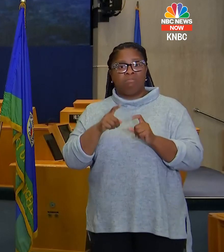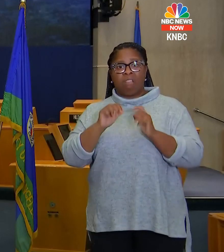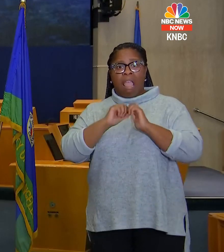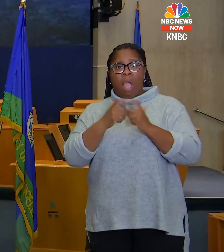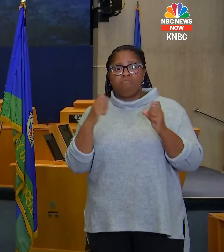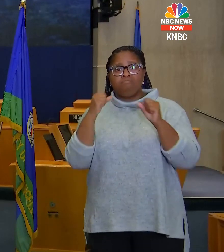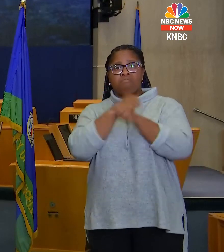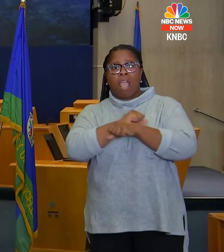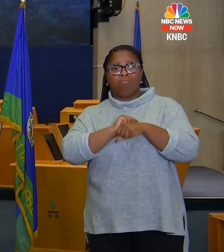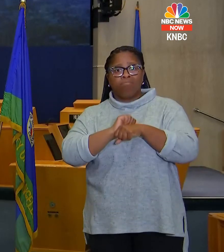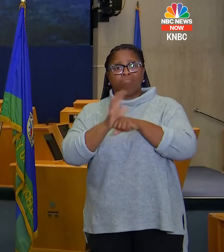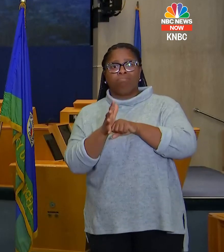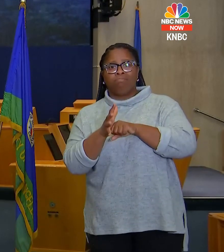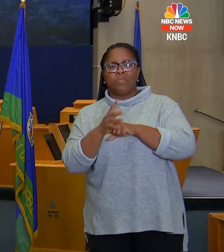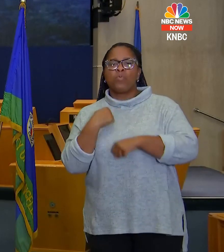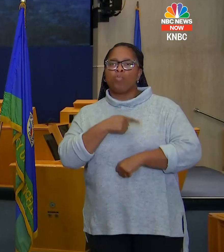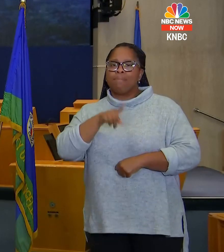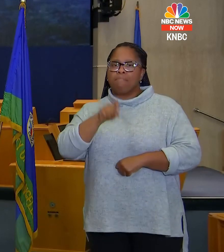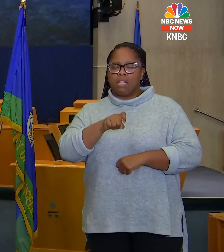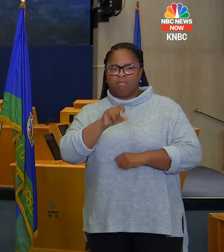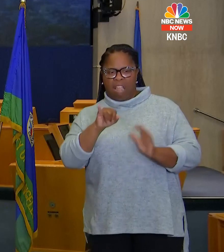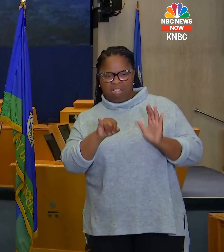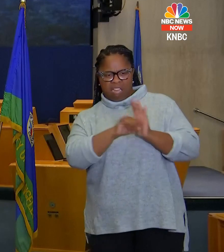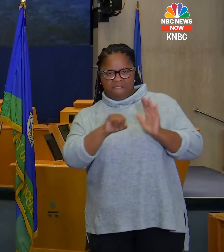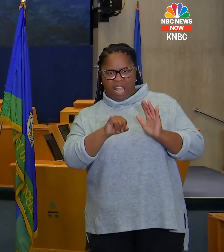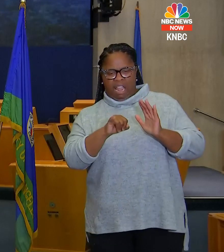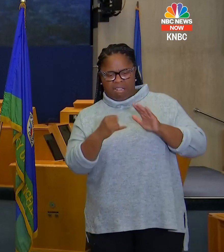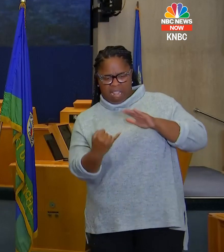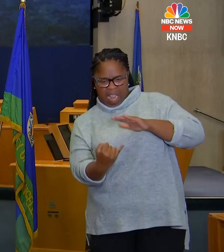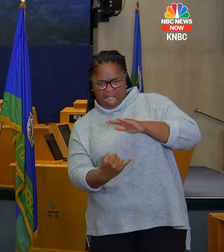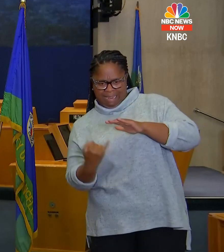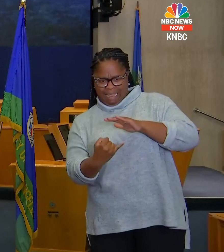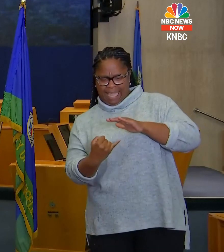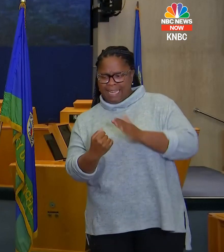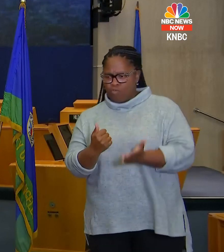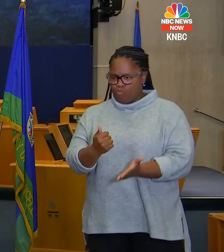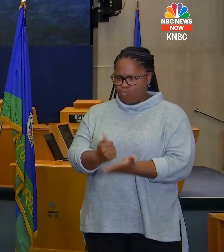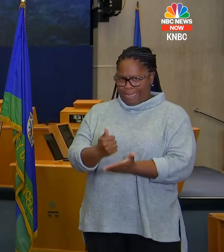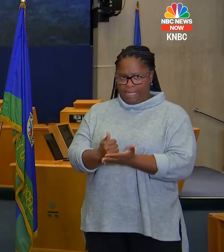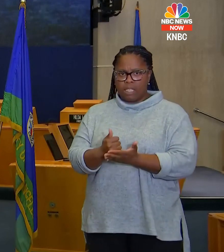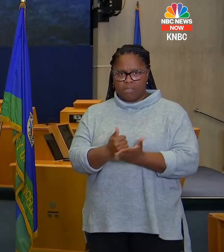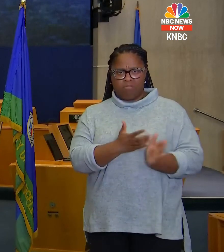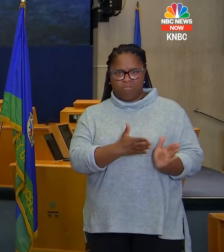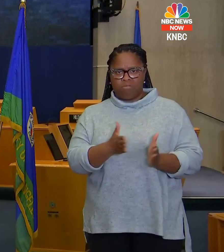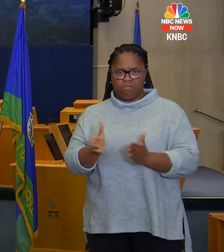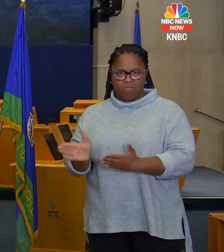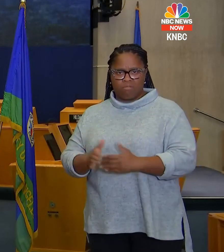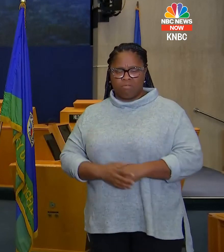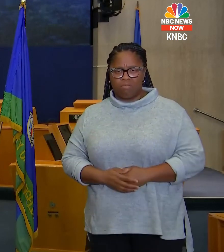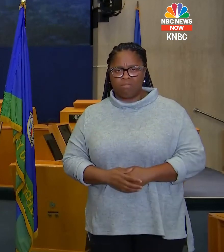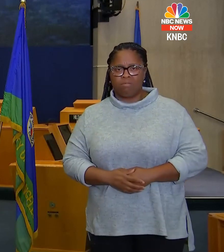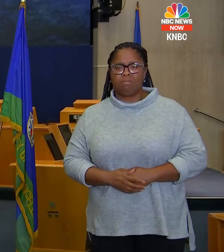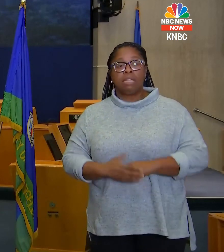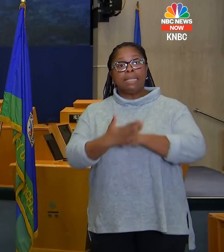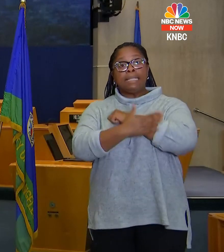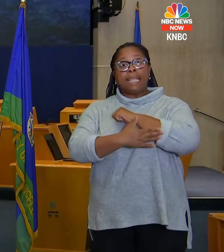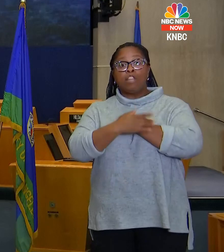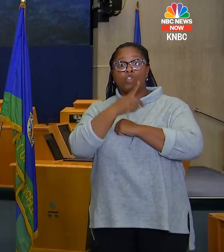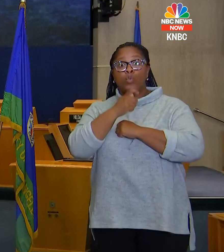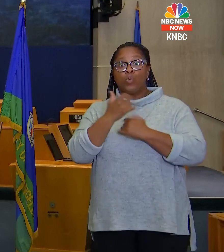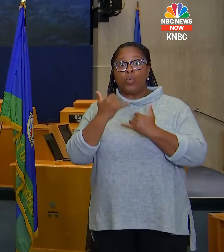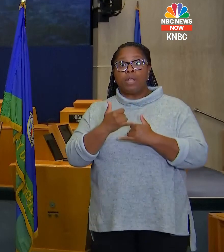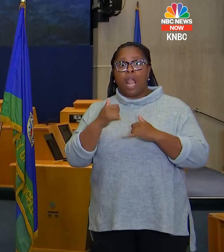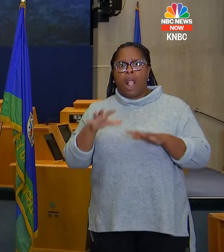must identify, isolate, and treat. And we know that nations that have gained the upper hand